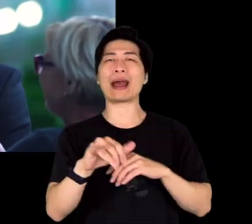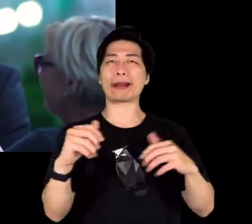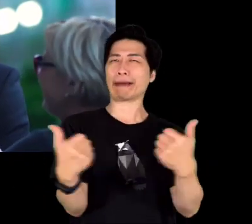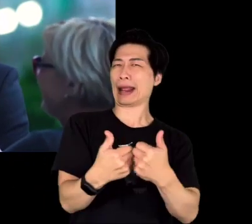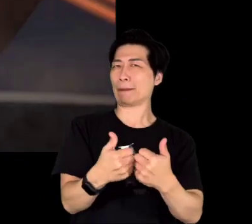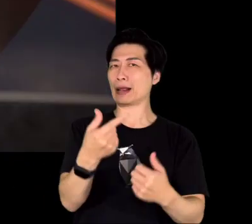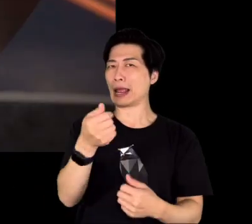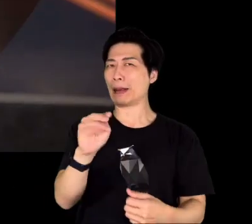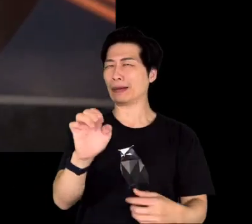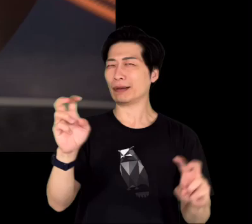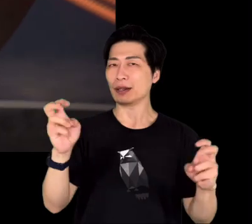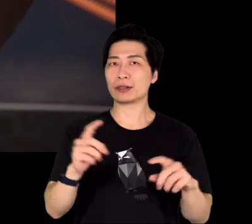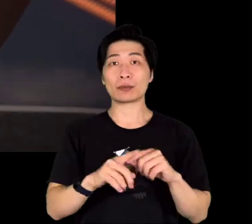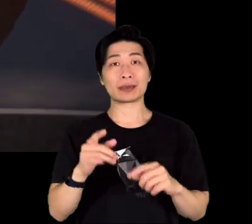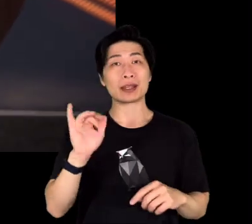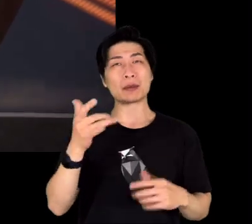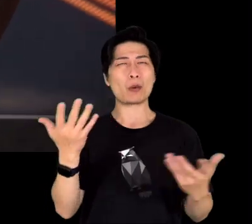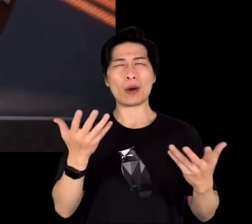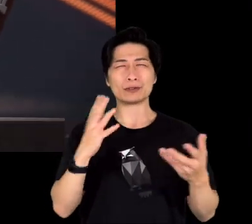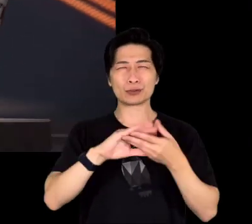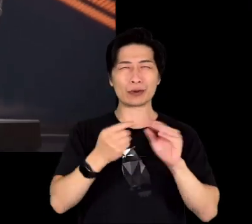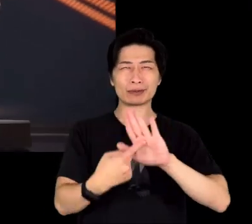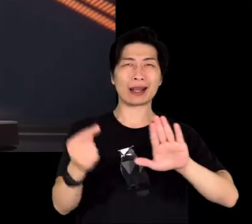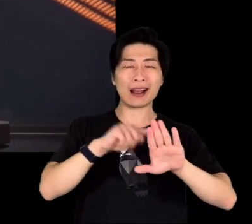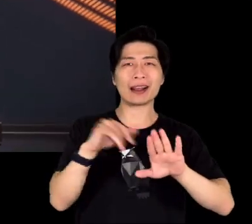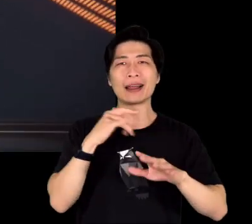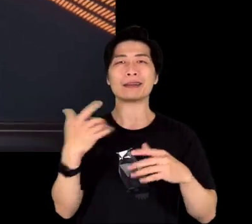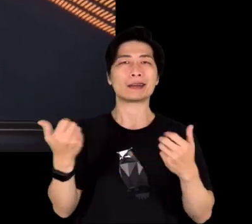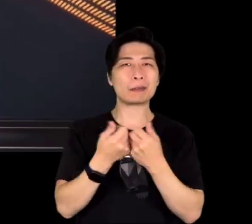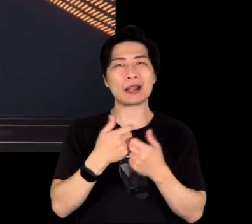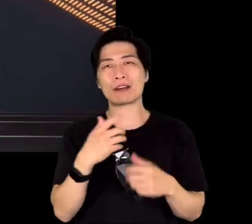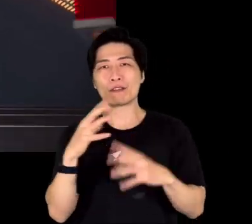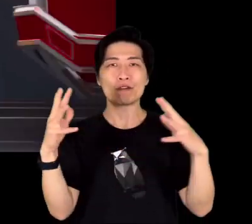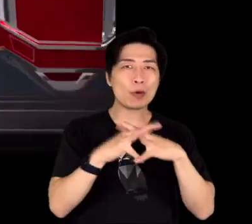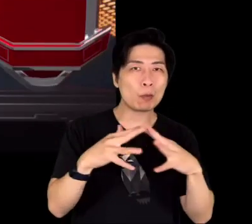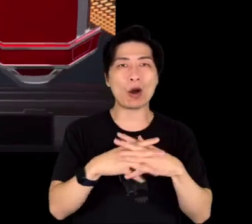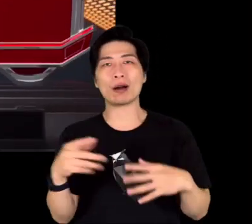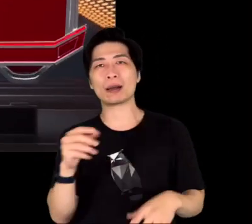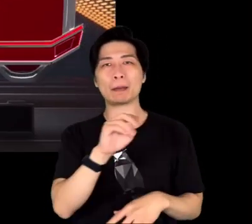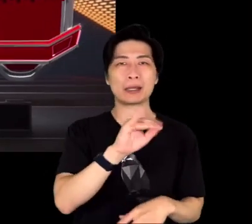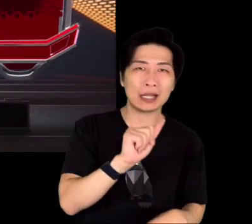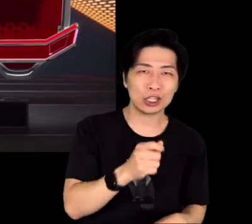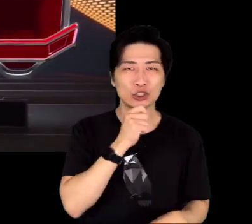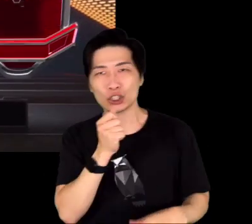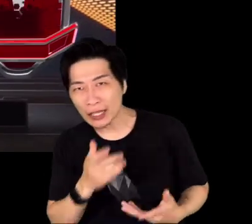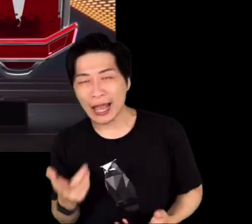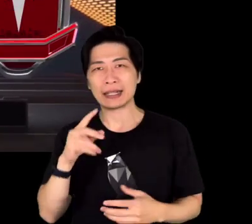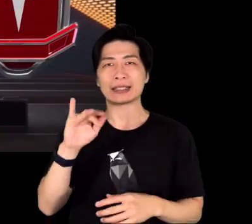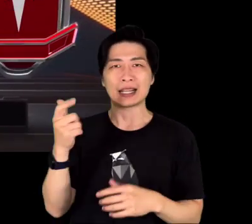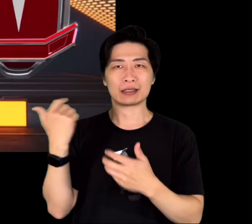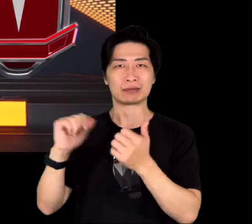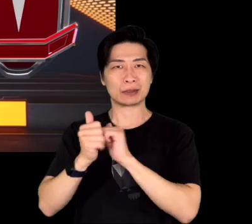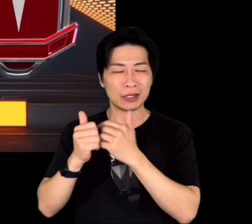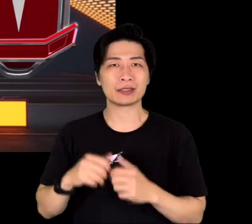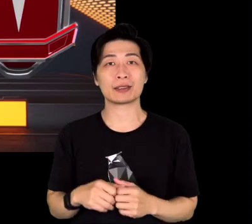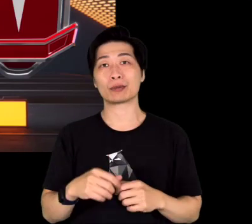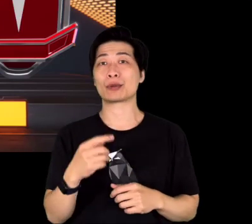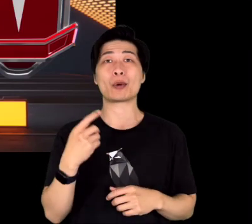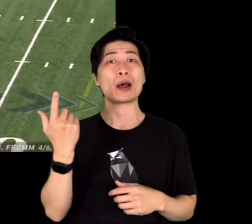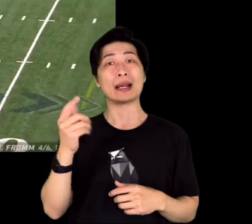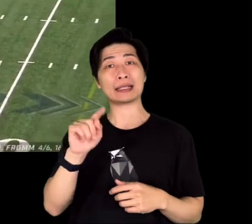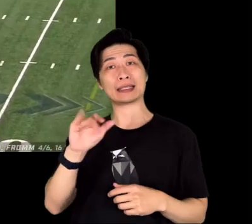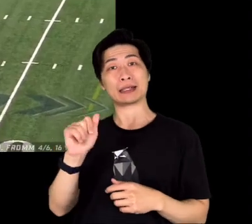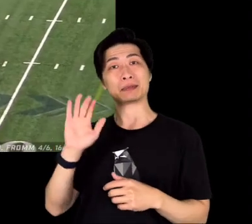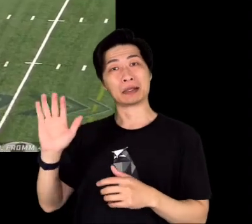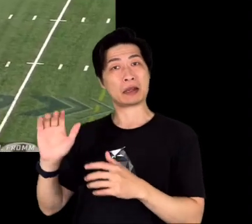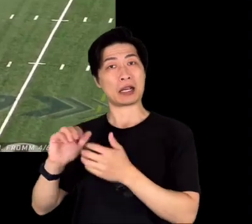the game. If we use an analogy, what I just described is a game of football between the legacy media journalists, Tesla's competition, and Tesla.